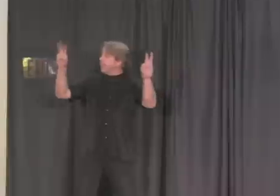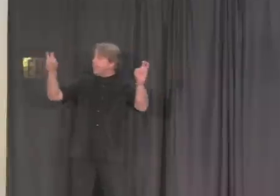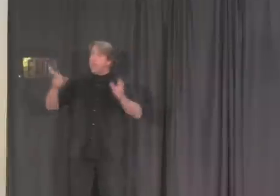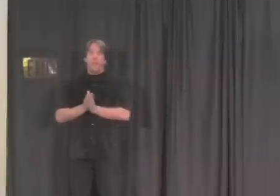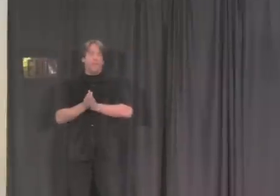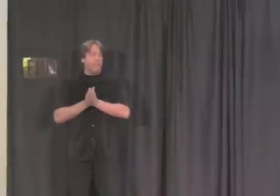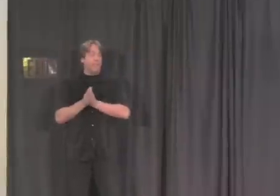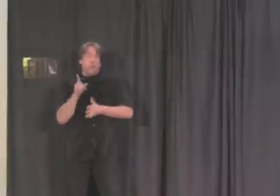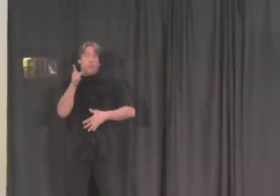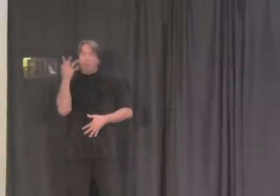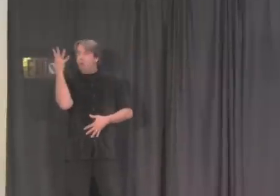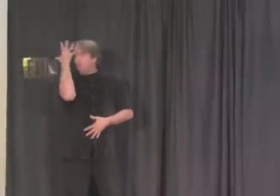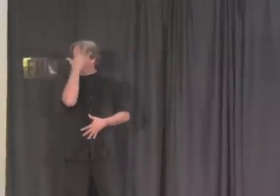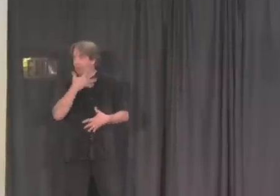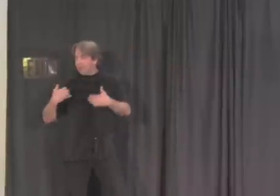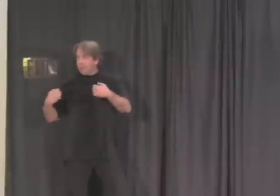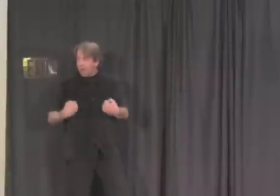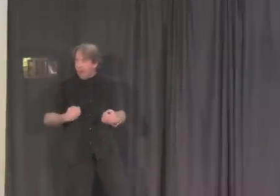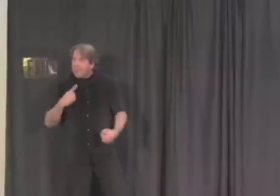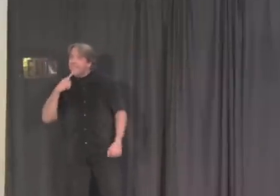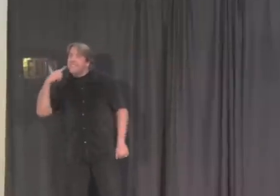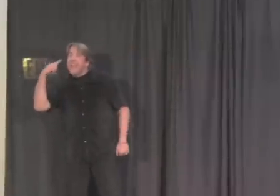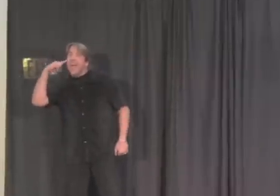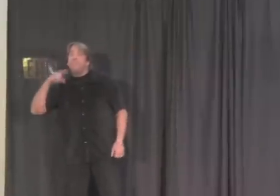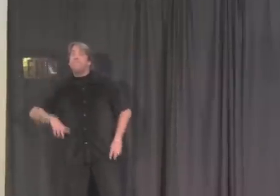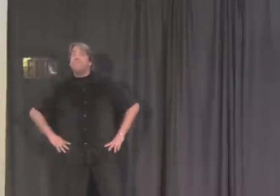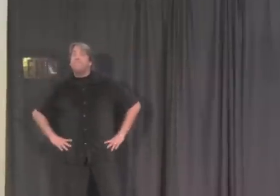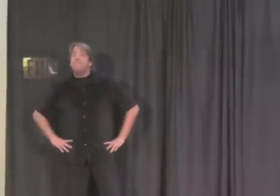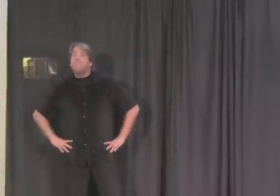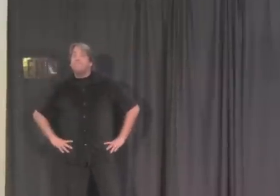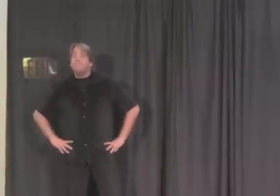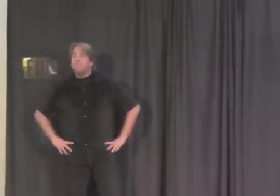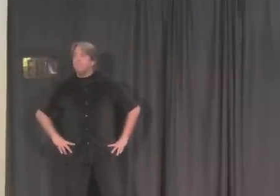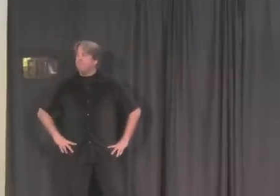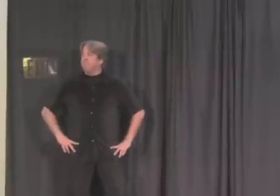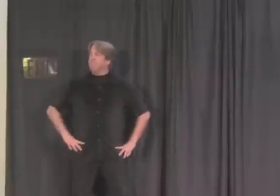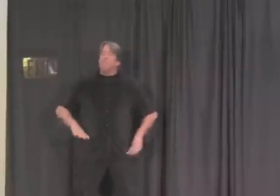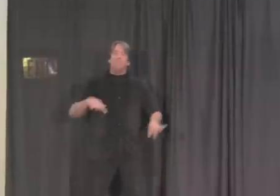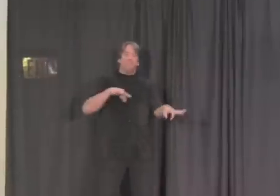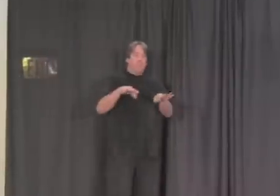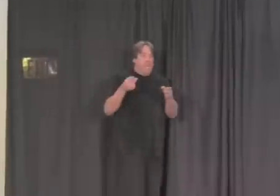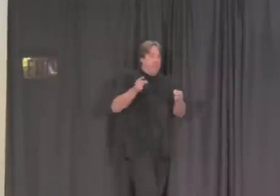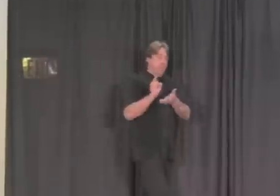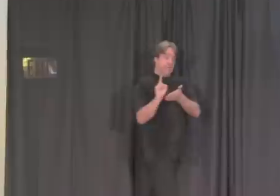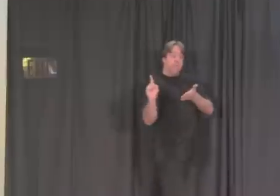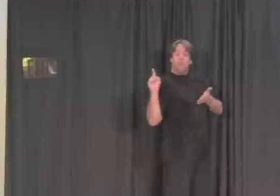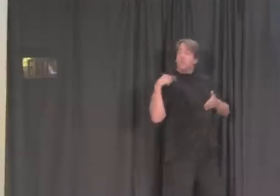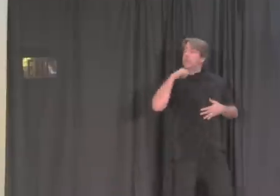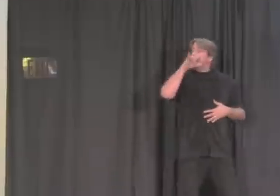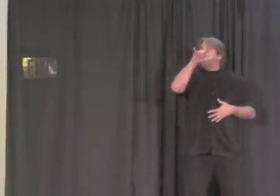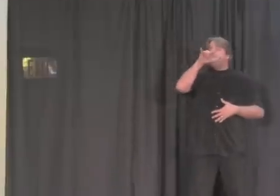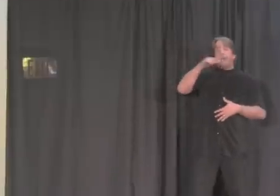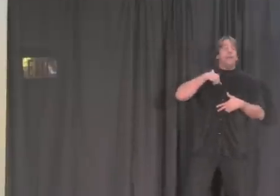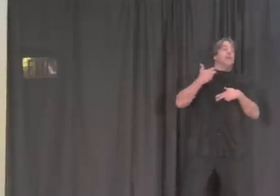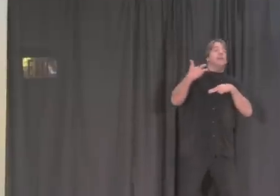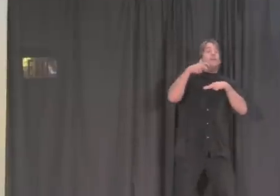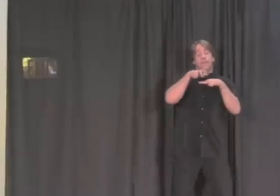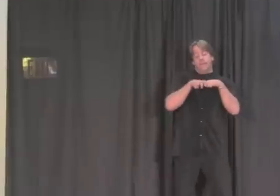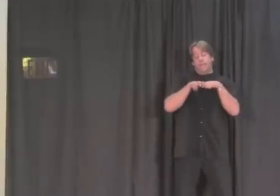You look strong deaf. Let me tell you what happened last week at the airport.